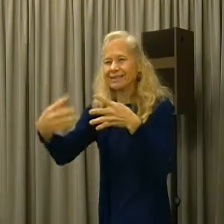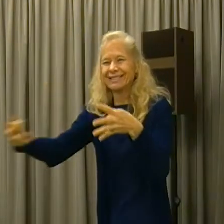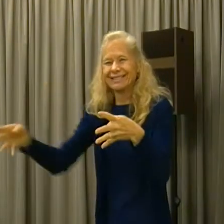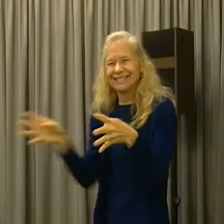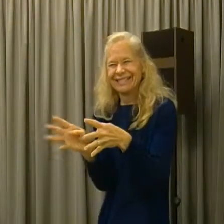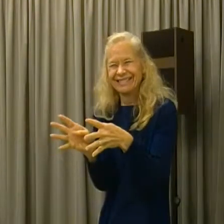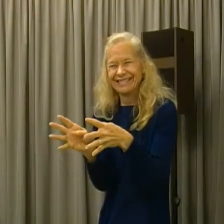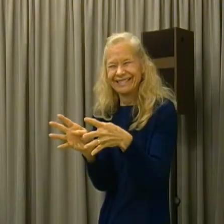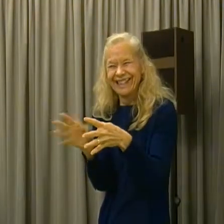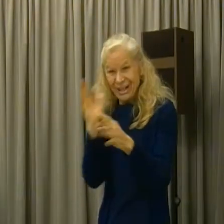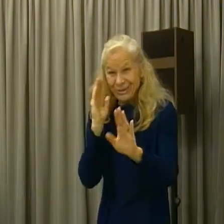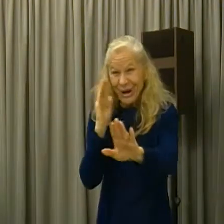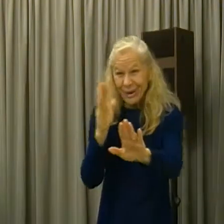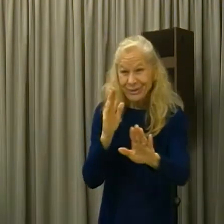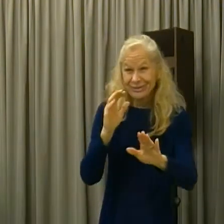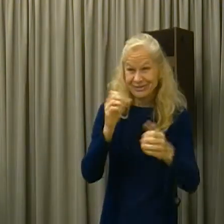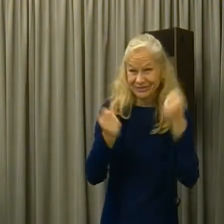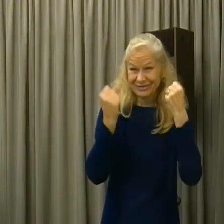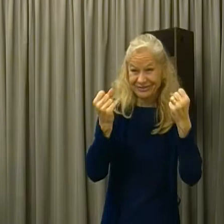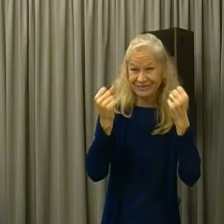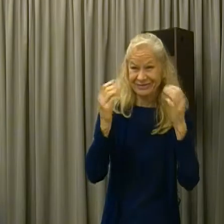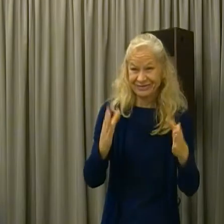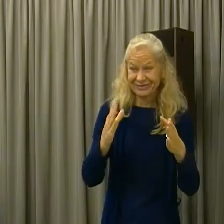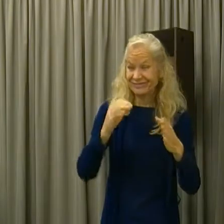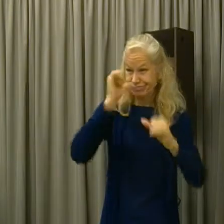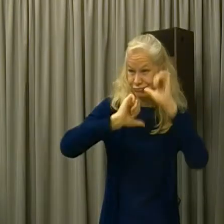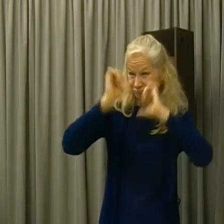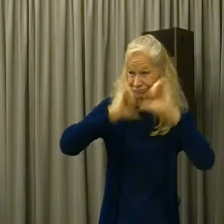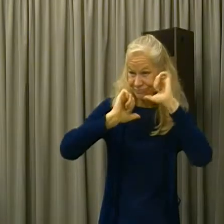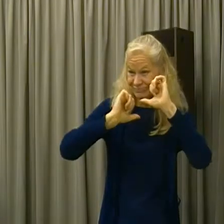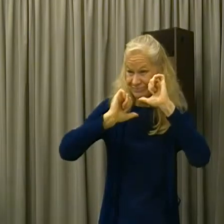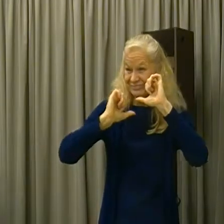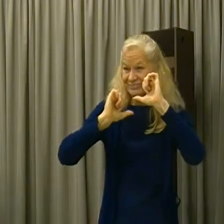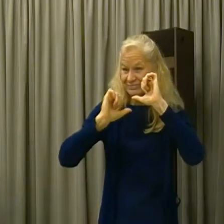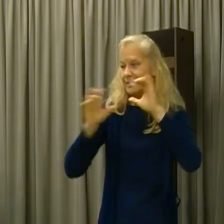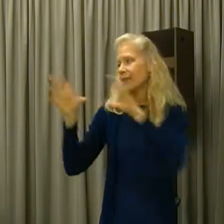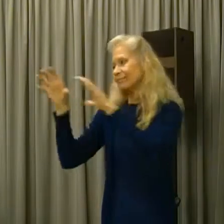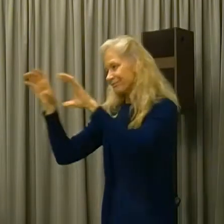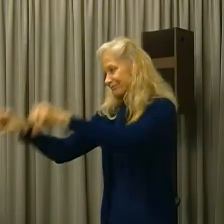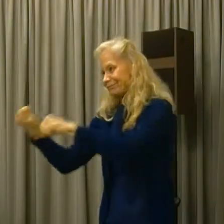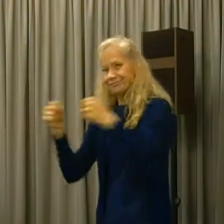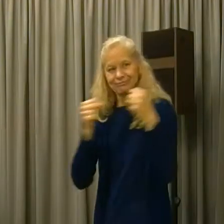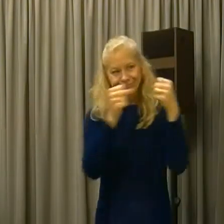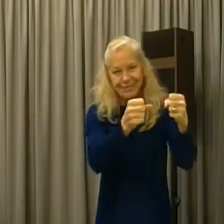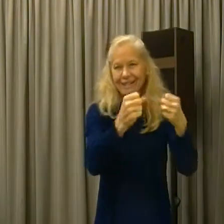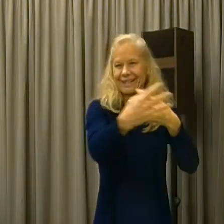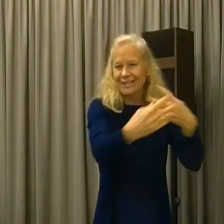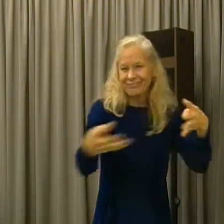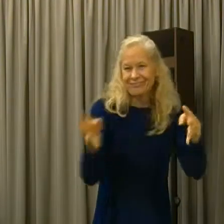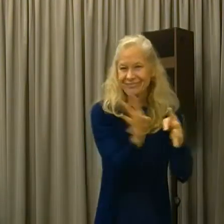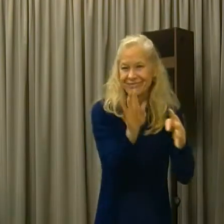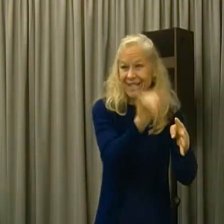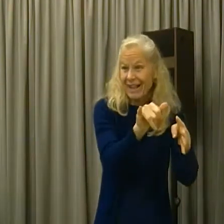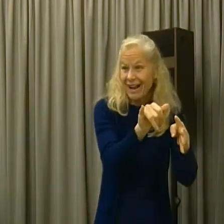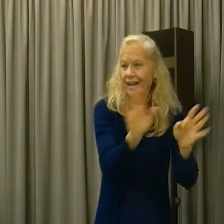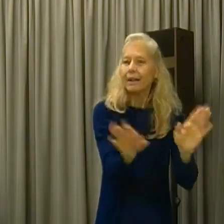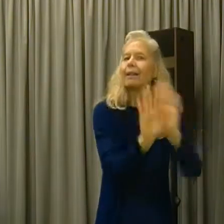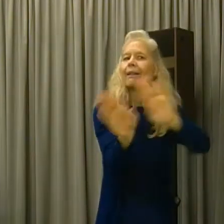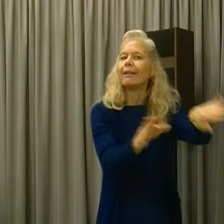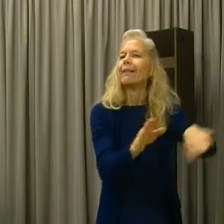and sit in the cell until they sober up from their addiction to social media. You know, take away the cell phone, no